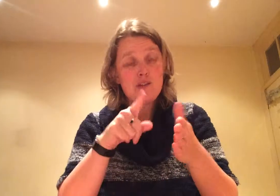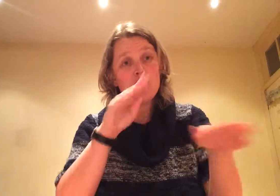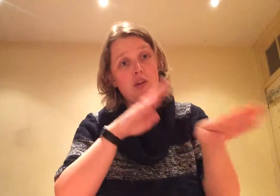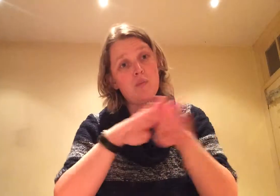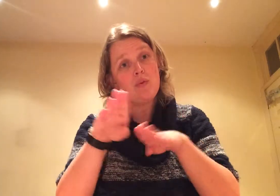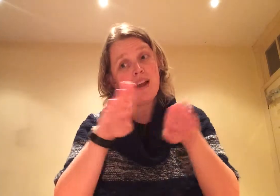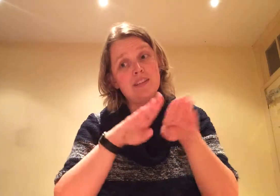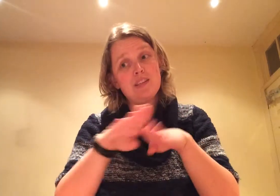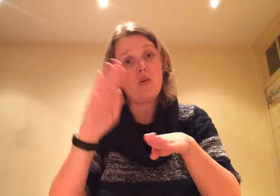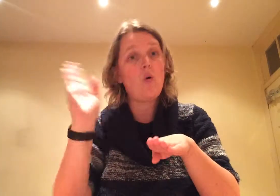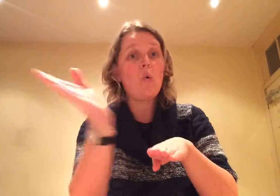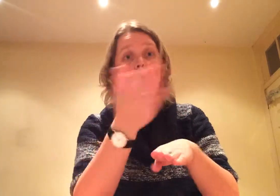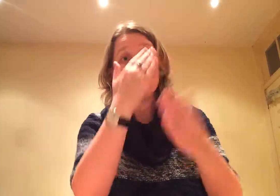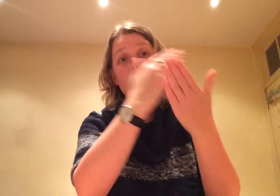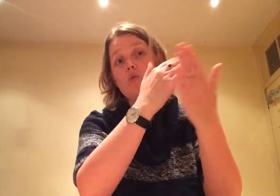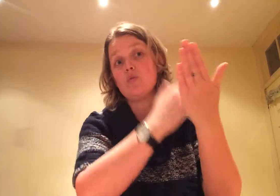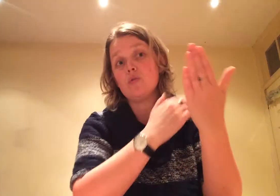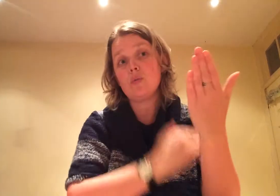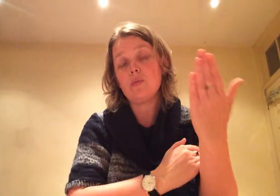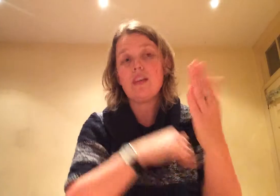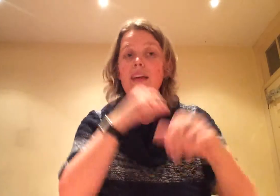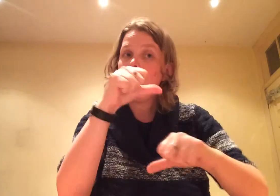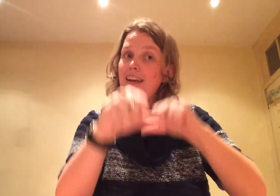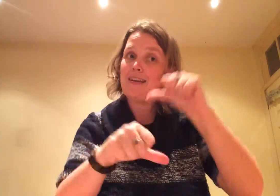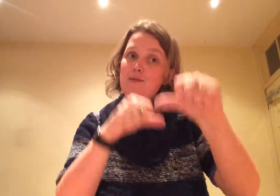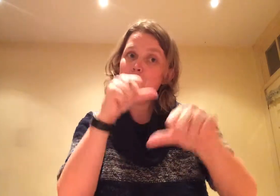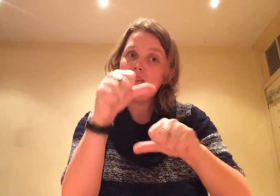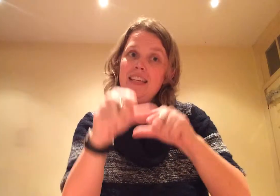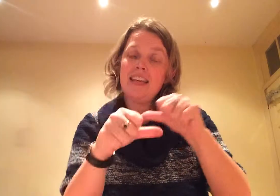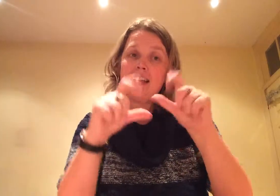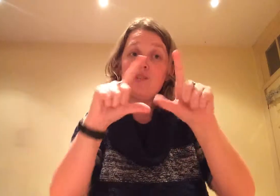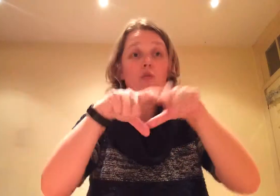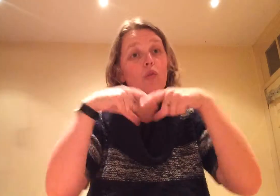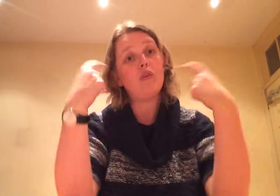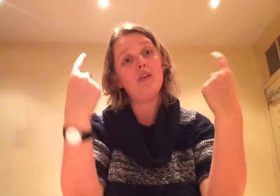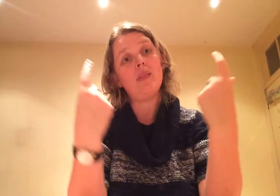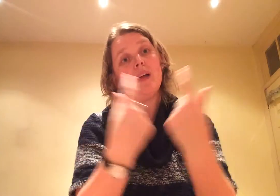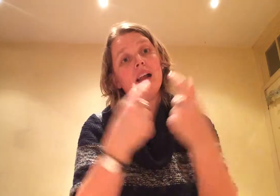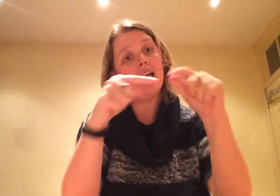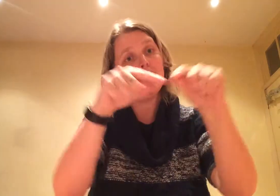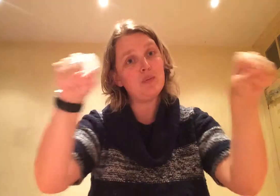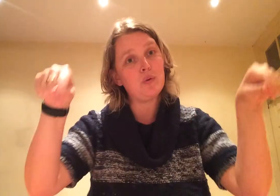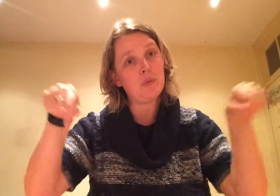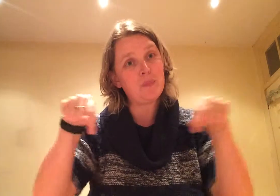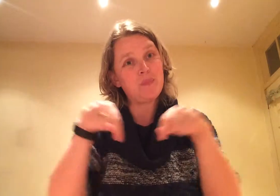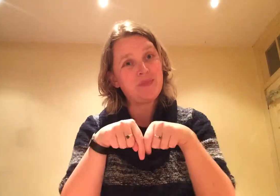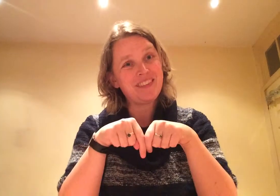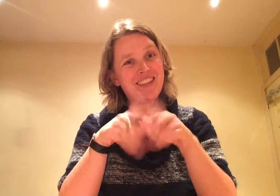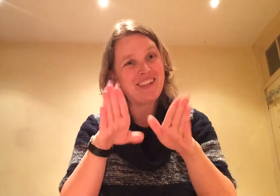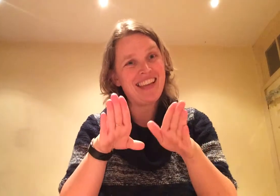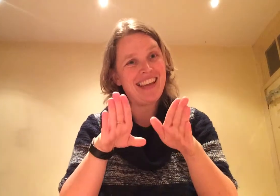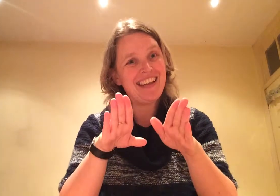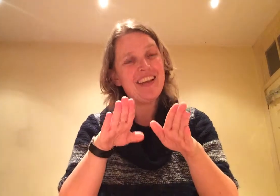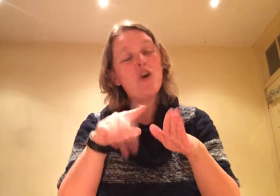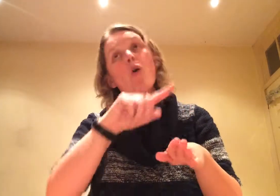you can practice all your rules and routines for the classroom, okay,